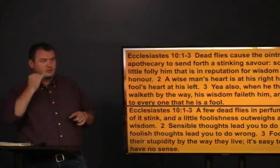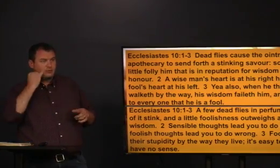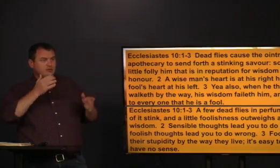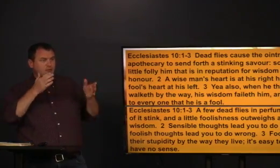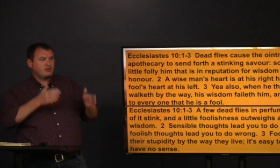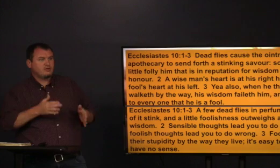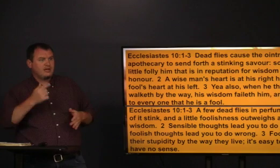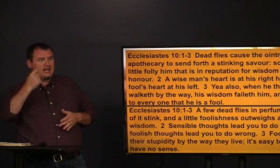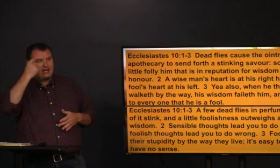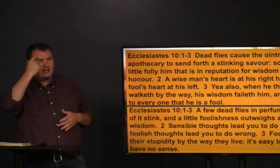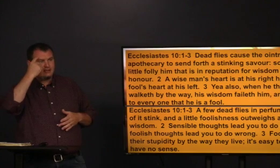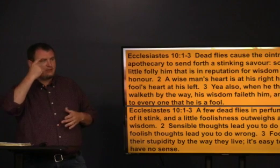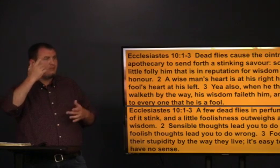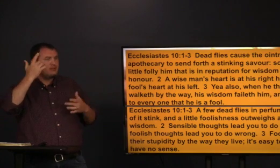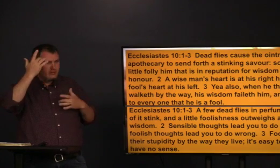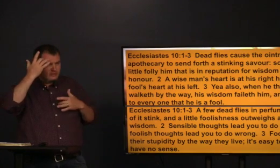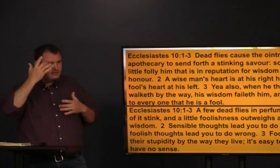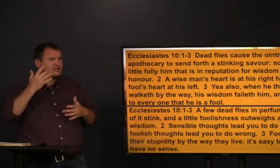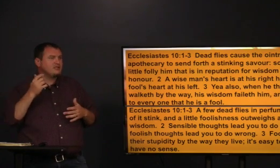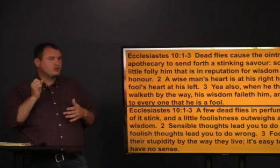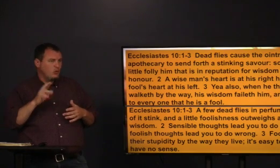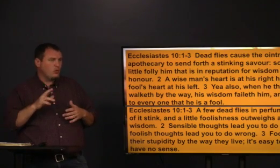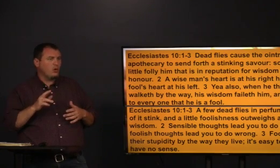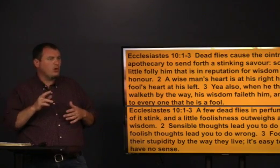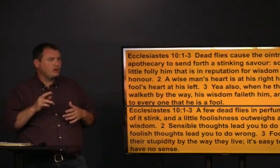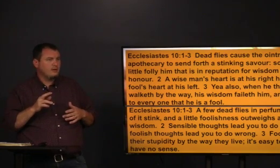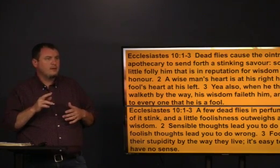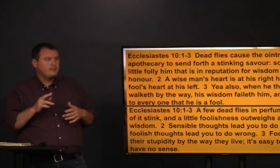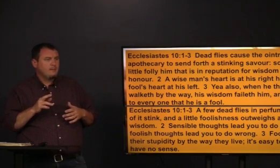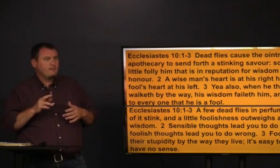Suppose the person had some mental disease or